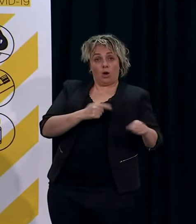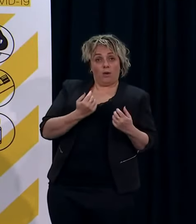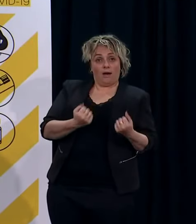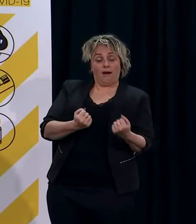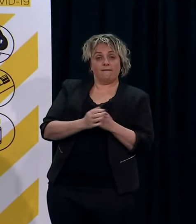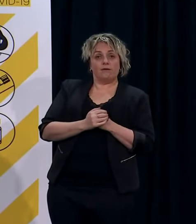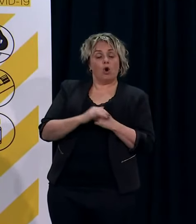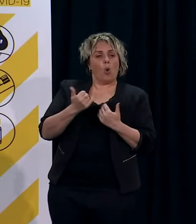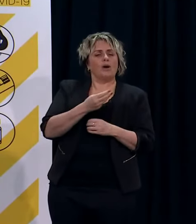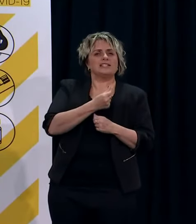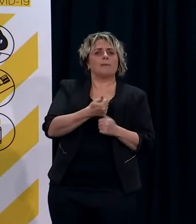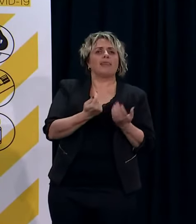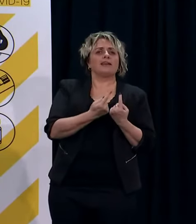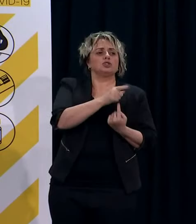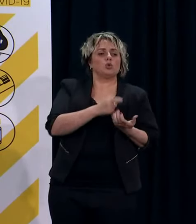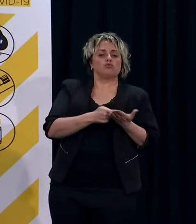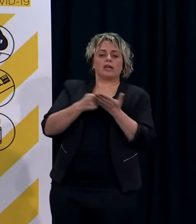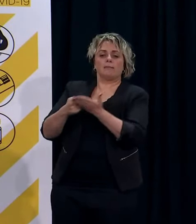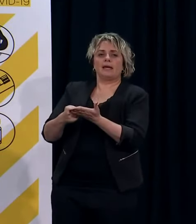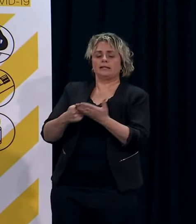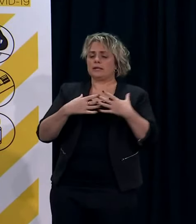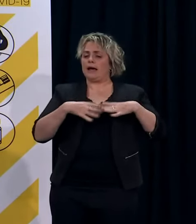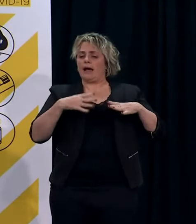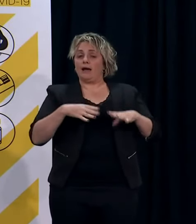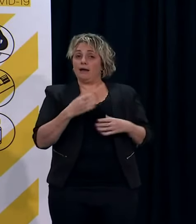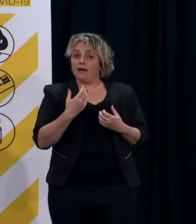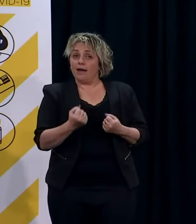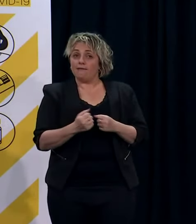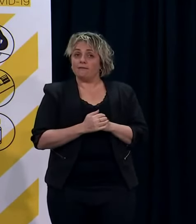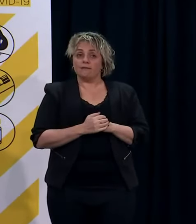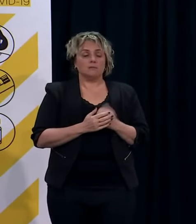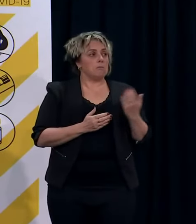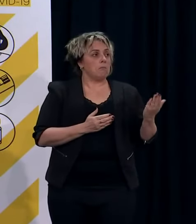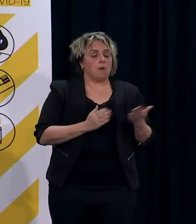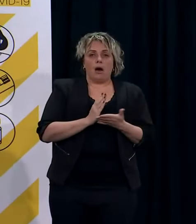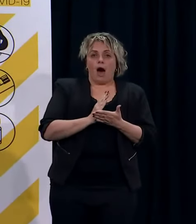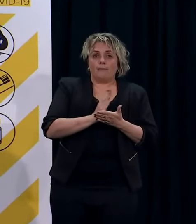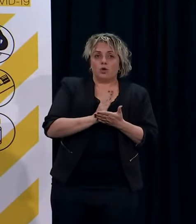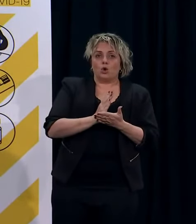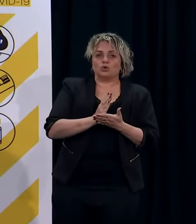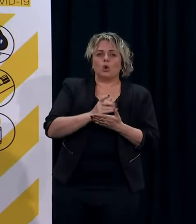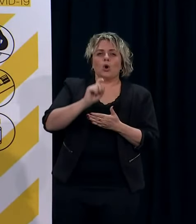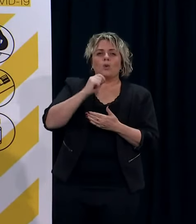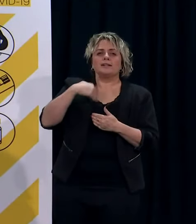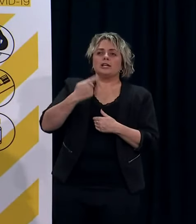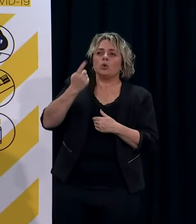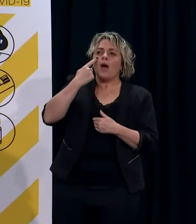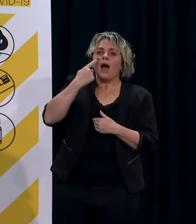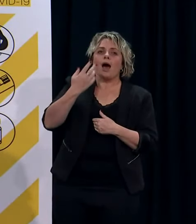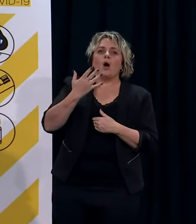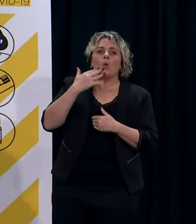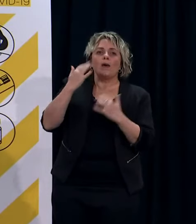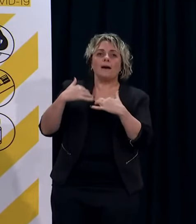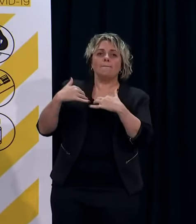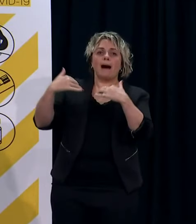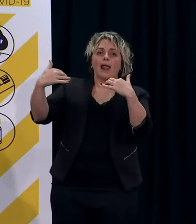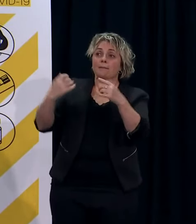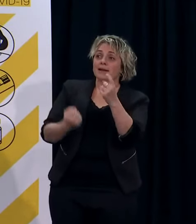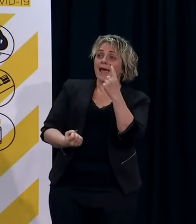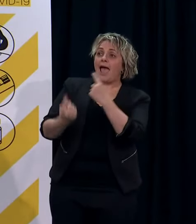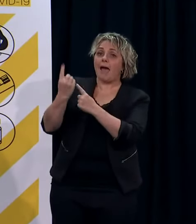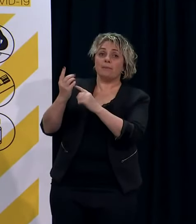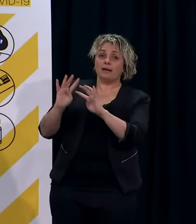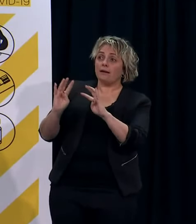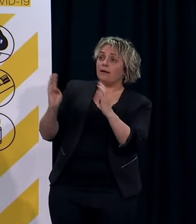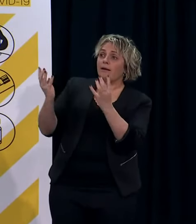that you recommended that it's not going to happen? Oh, I'm not sure. We'll have to see how Parliament looks when it sits, but I trust the Clerk of